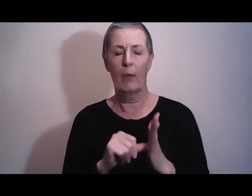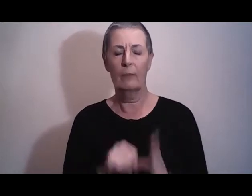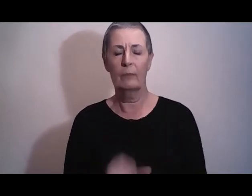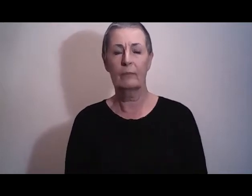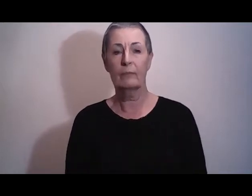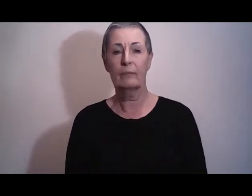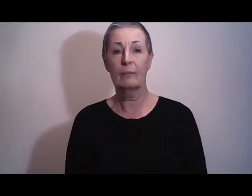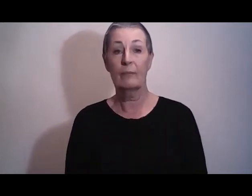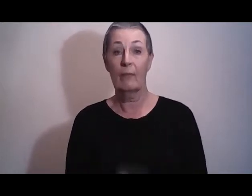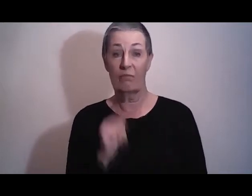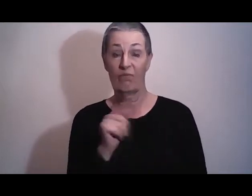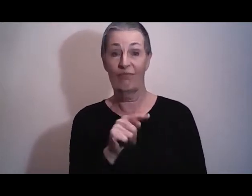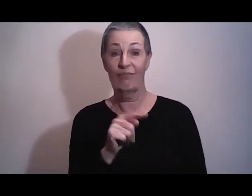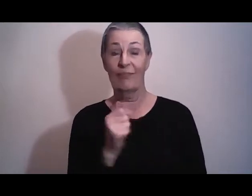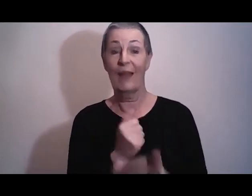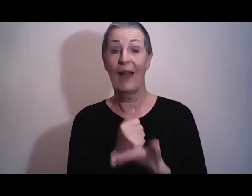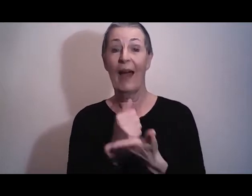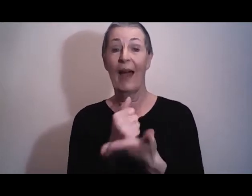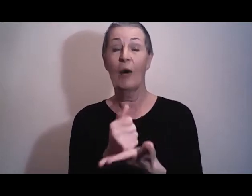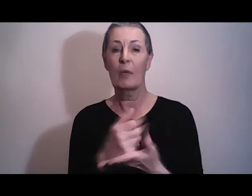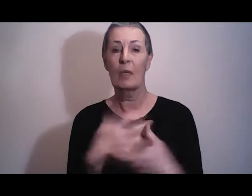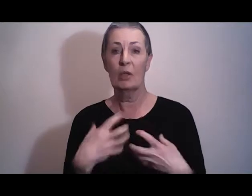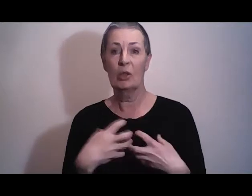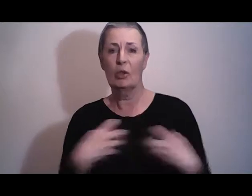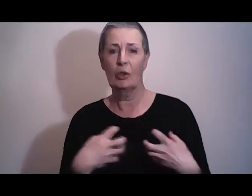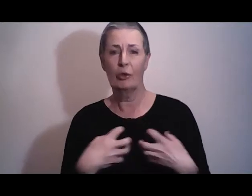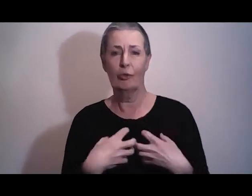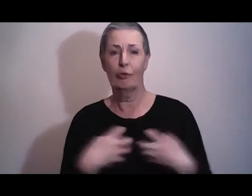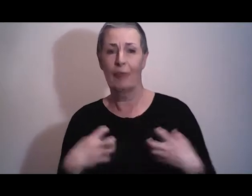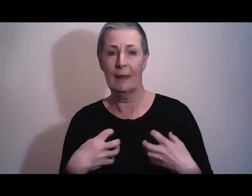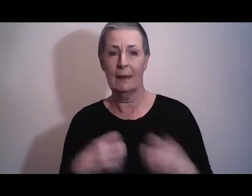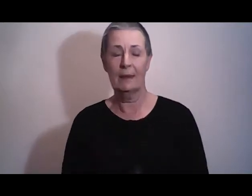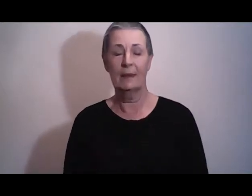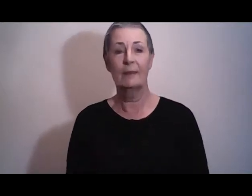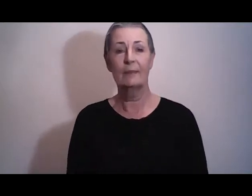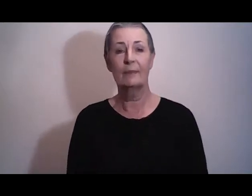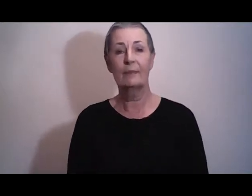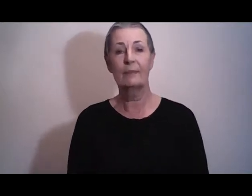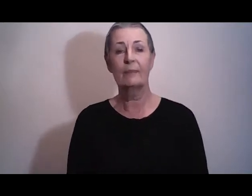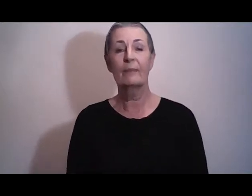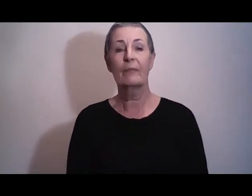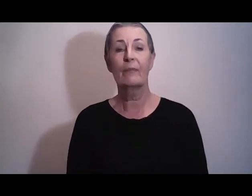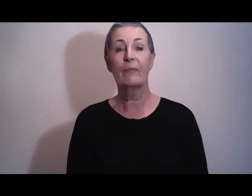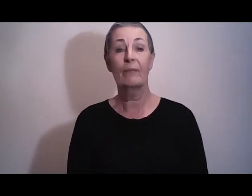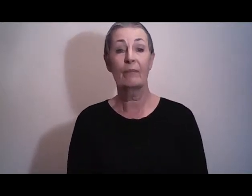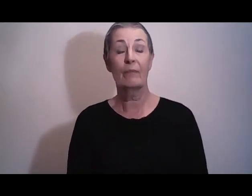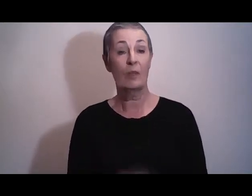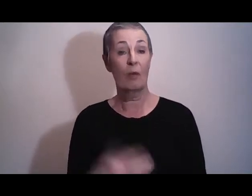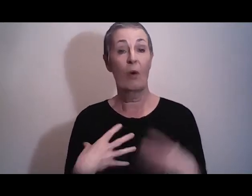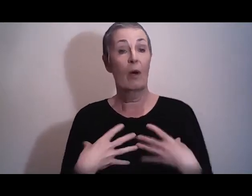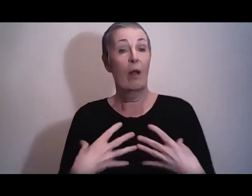stressed, because you're not just working on your lungs, you're also working on your heart.